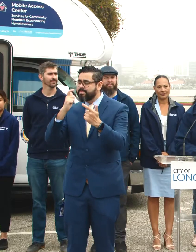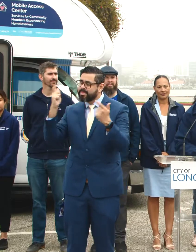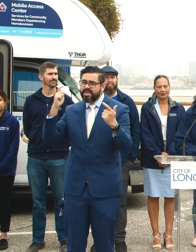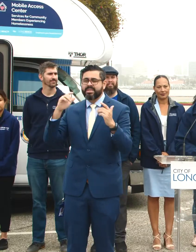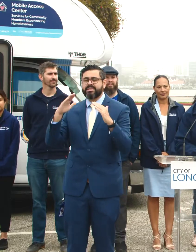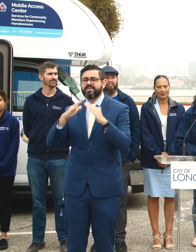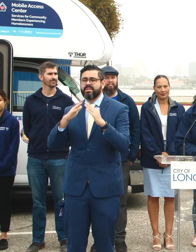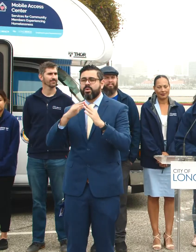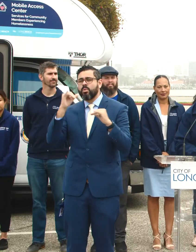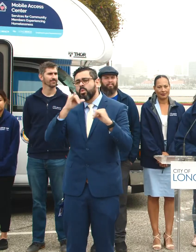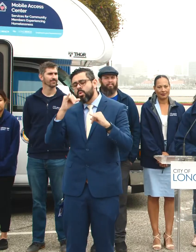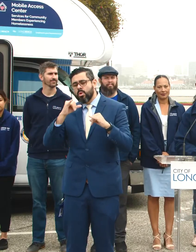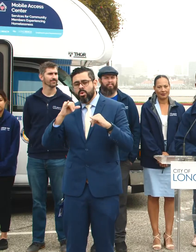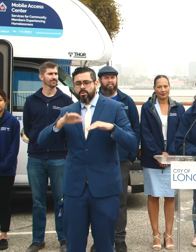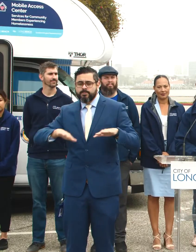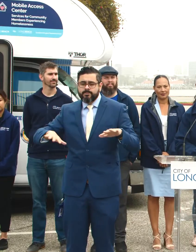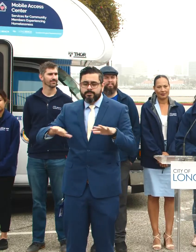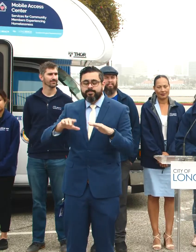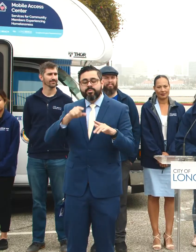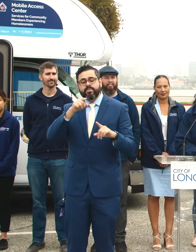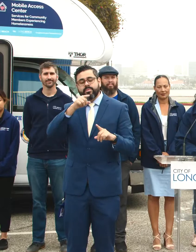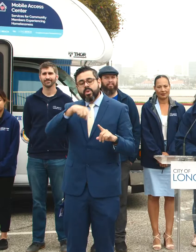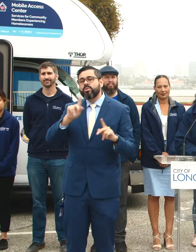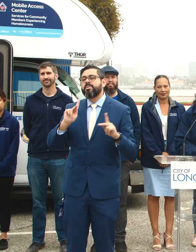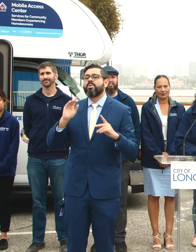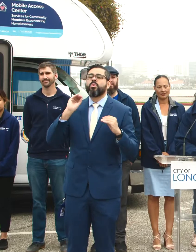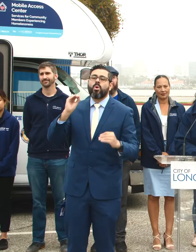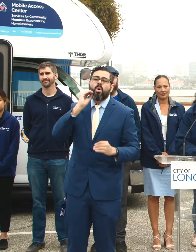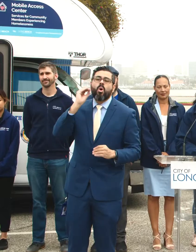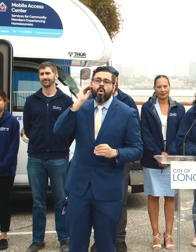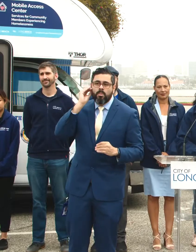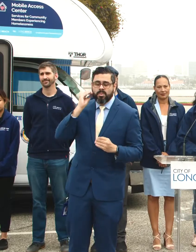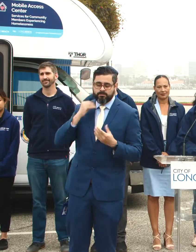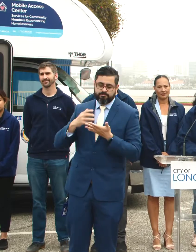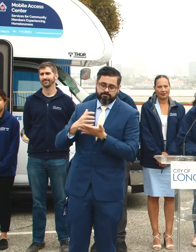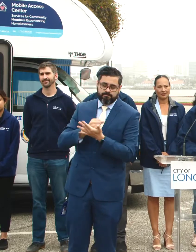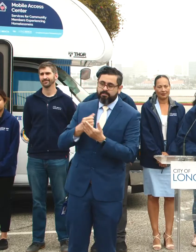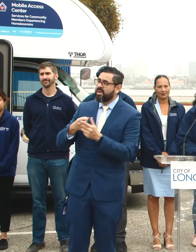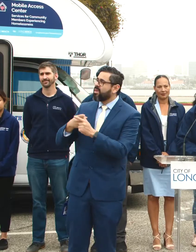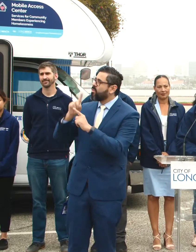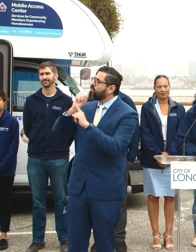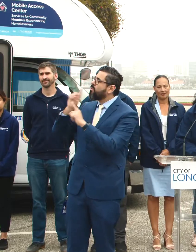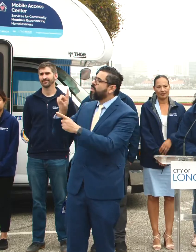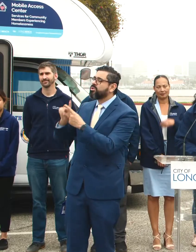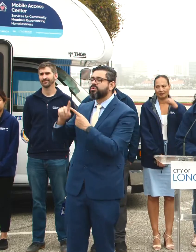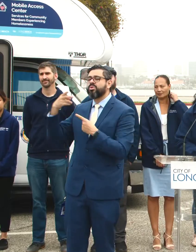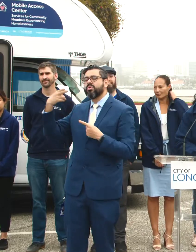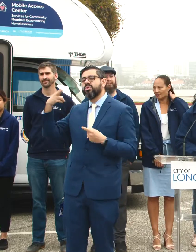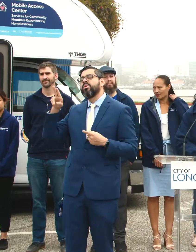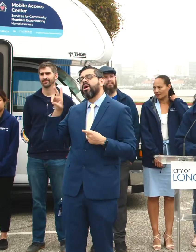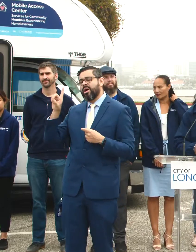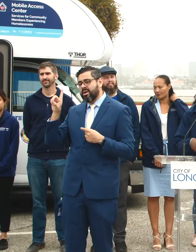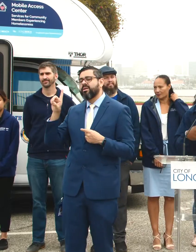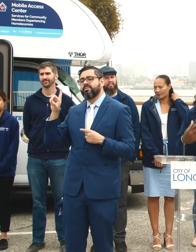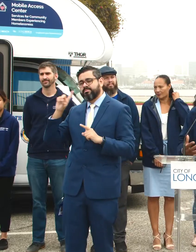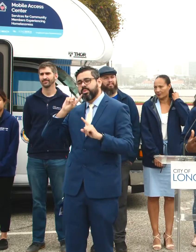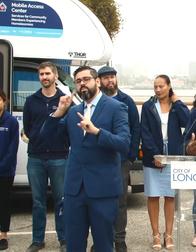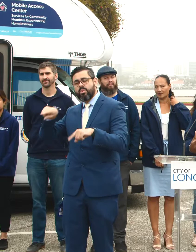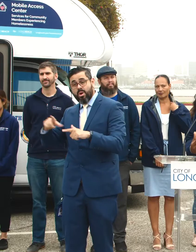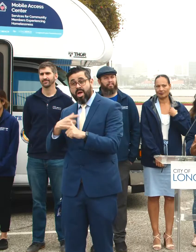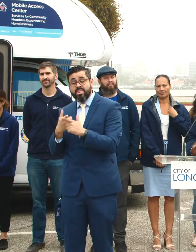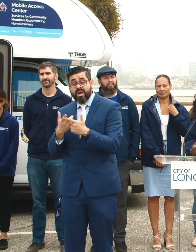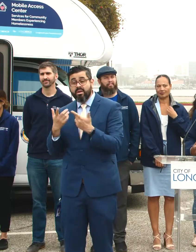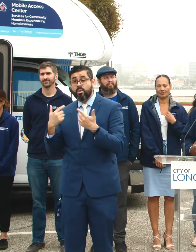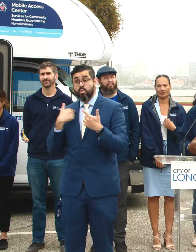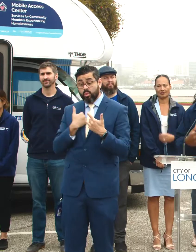city, identifying people experiencing homelessness, and we report that information back to HUD. And here in Long Beach, we also